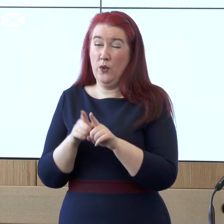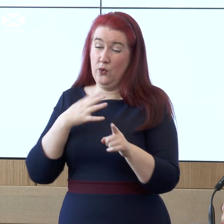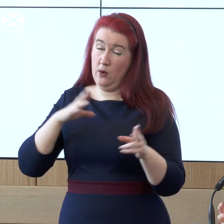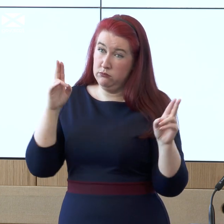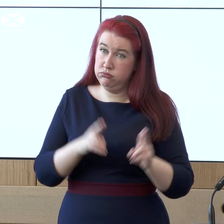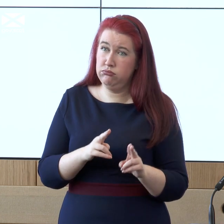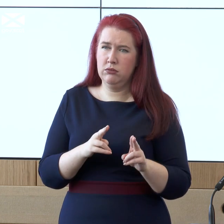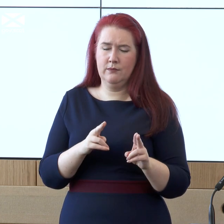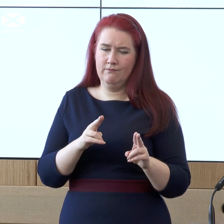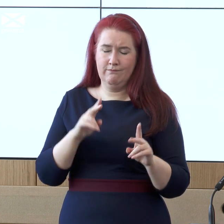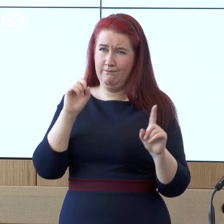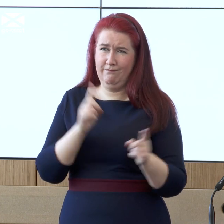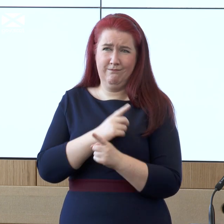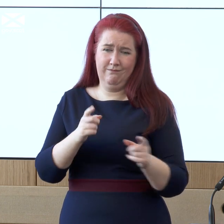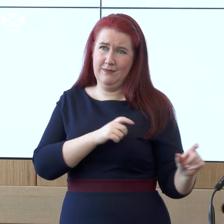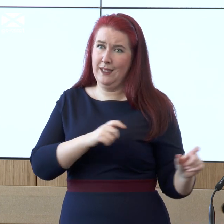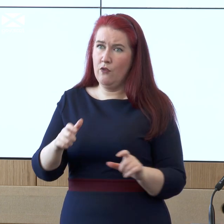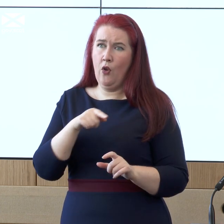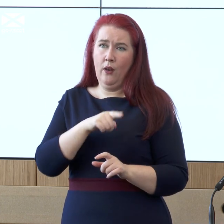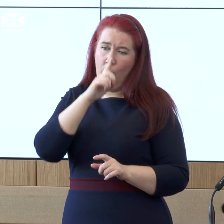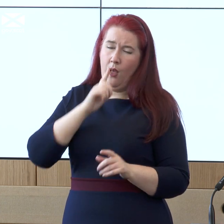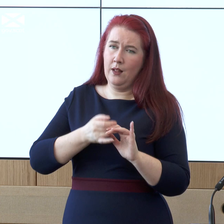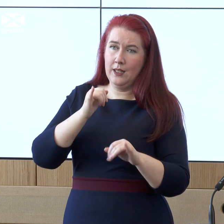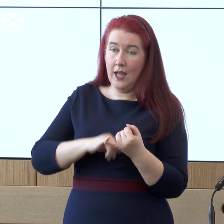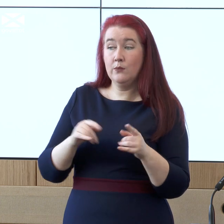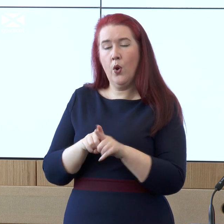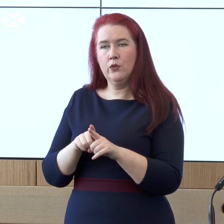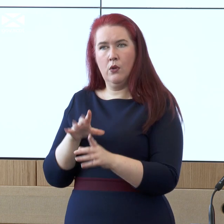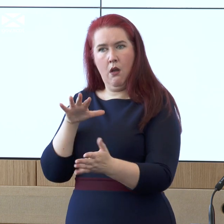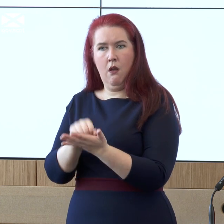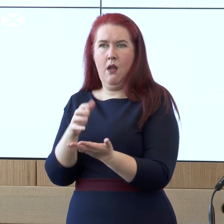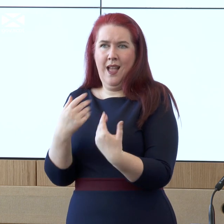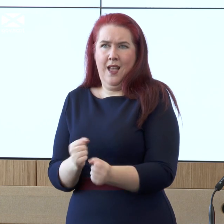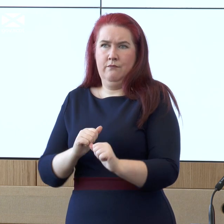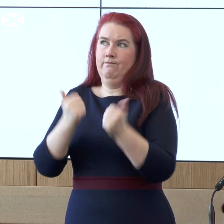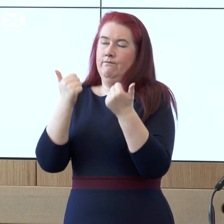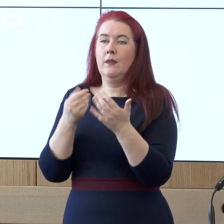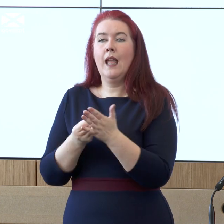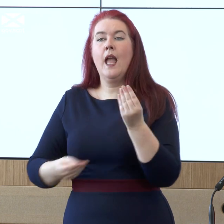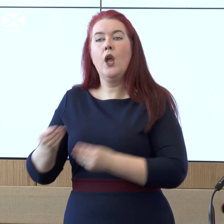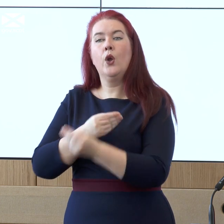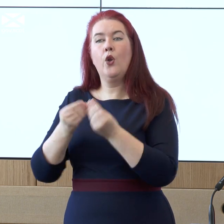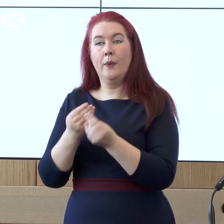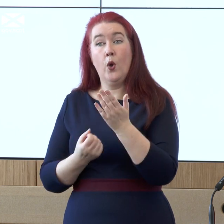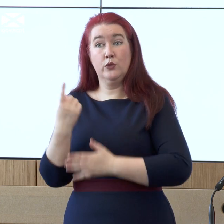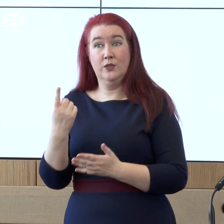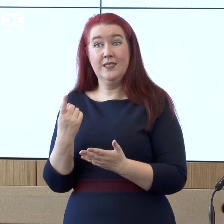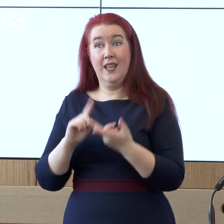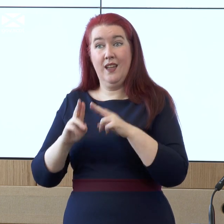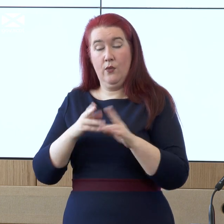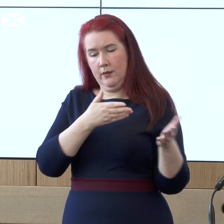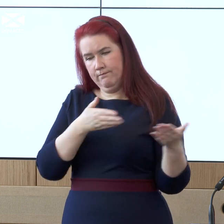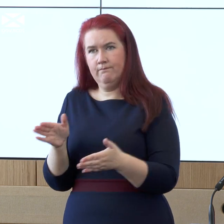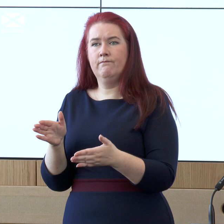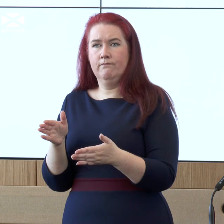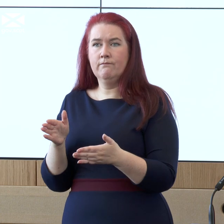an unsustainable source of energy, but also to seize the economic opportunities that the transition offers us. This need to